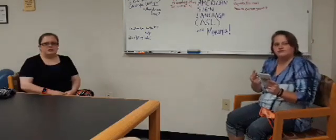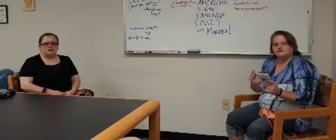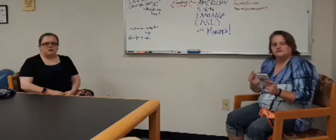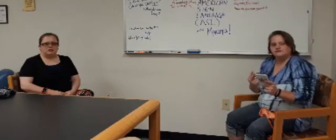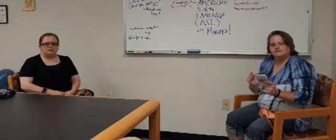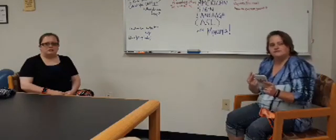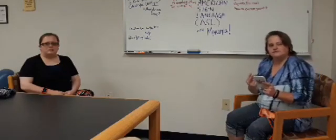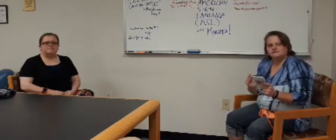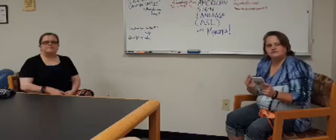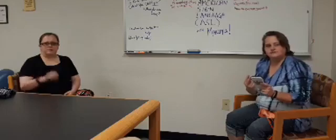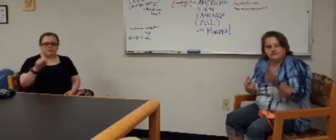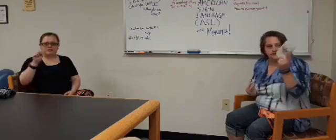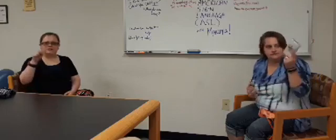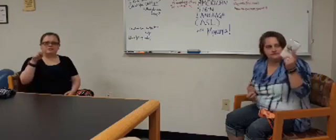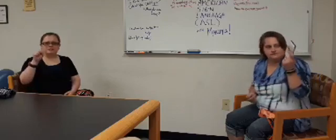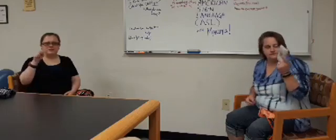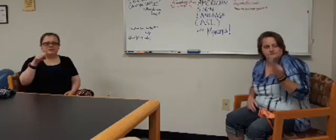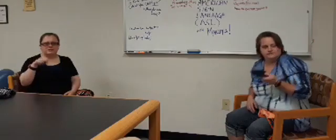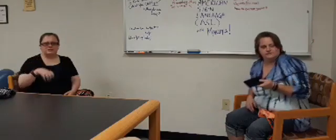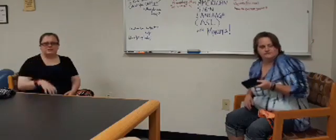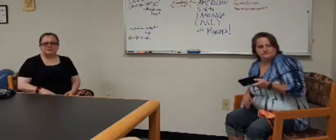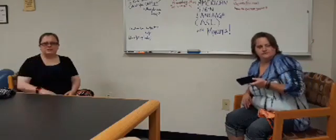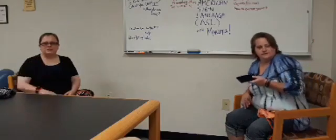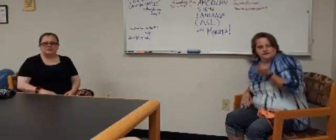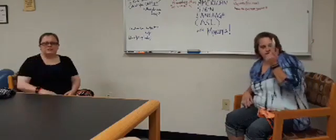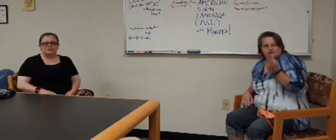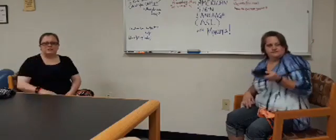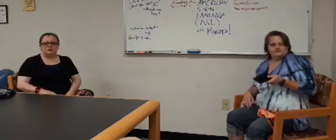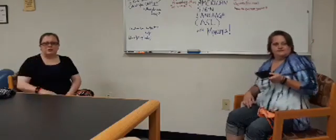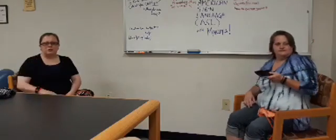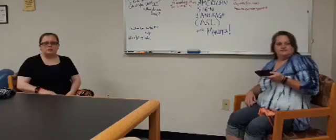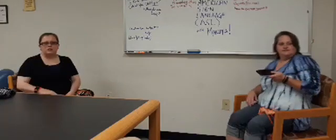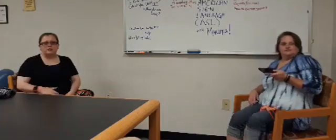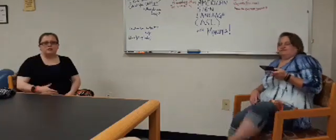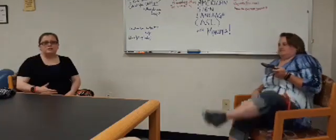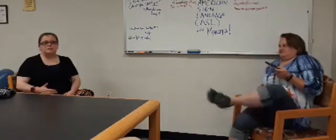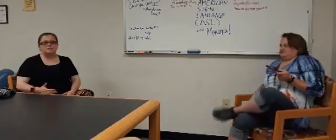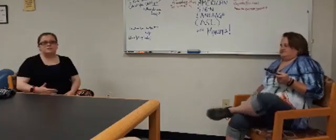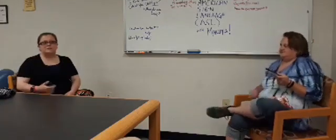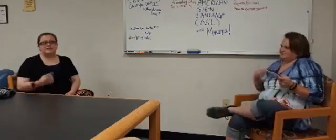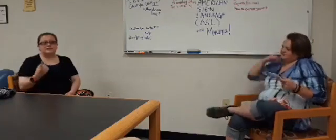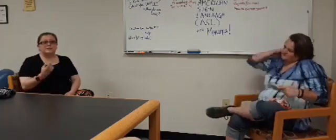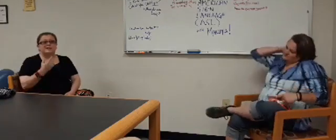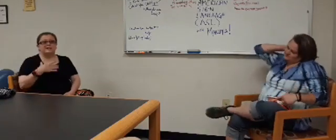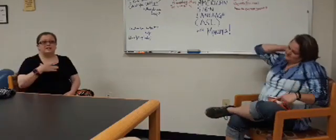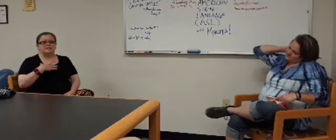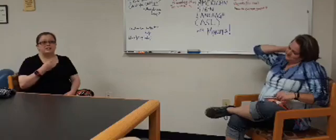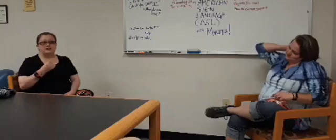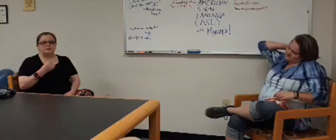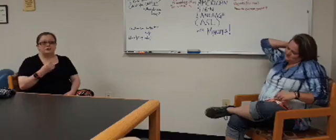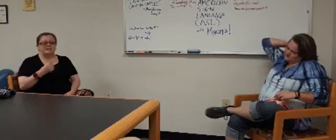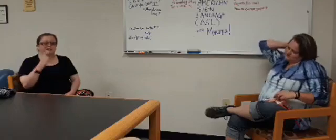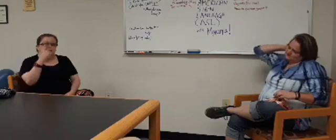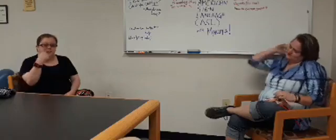that's. Yes. Oh, that's weird. Yeah. So, and that's something I like with